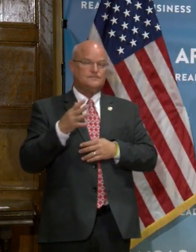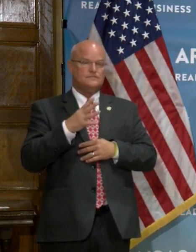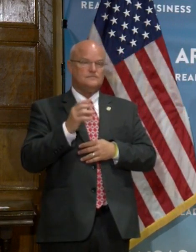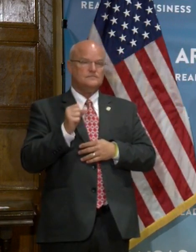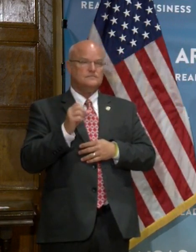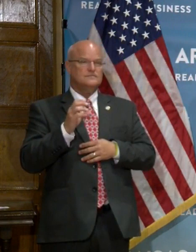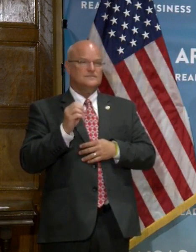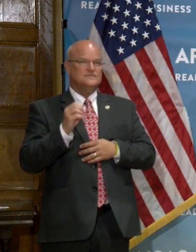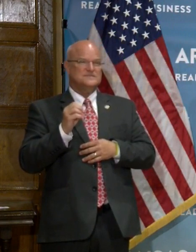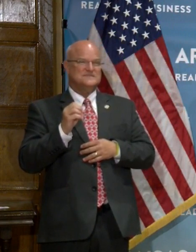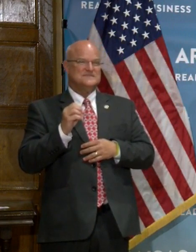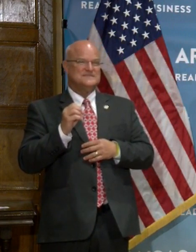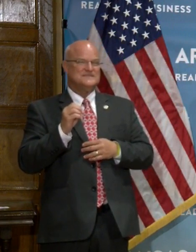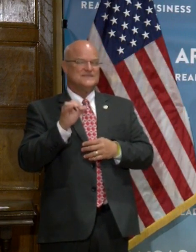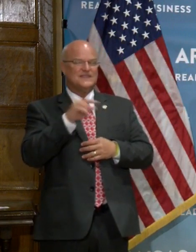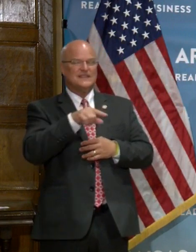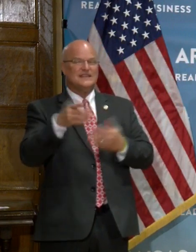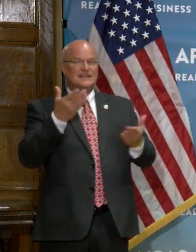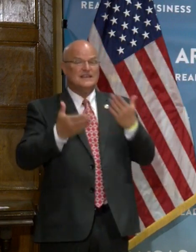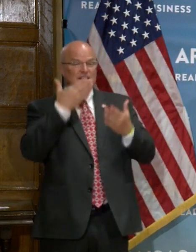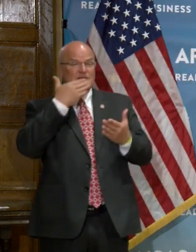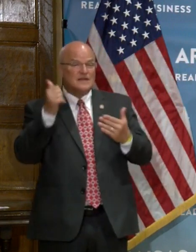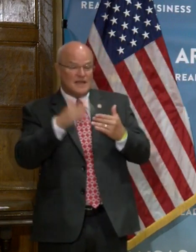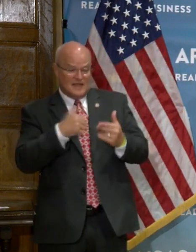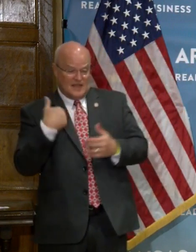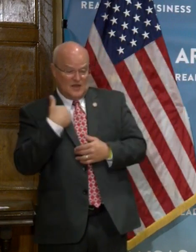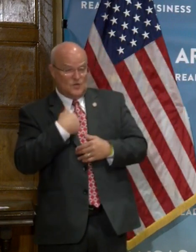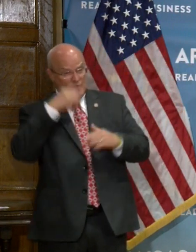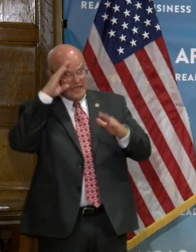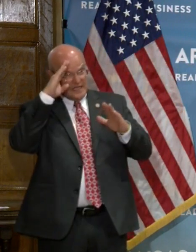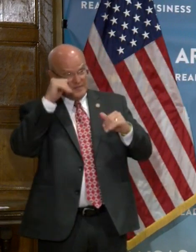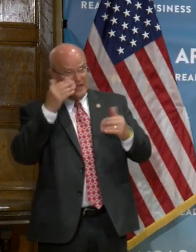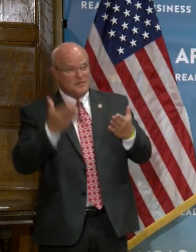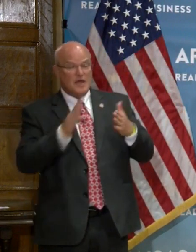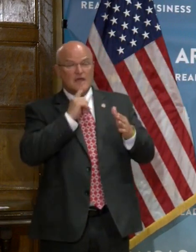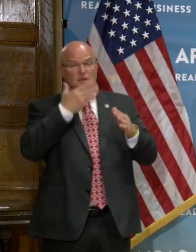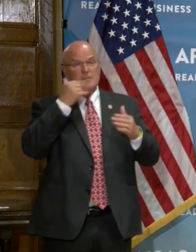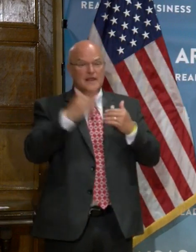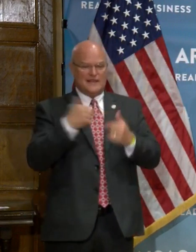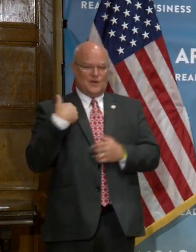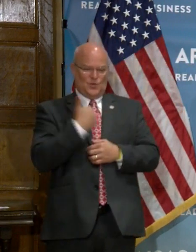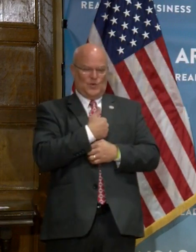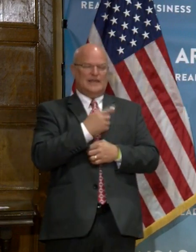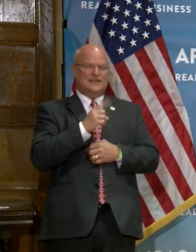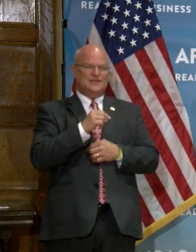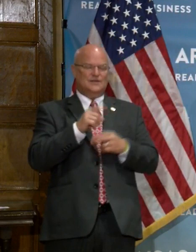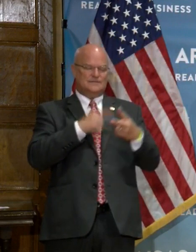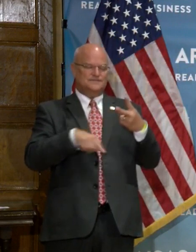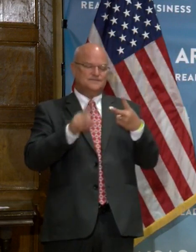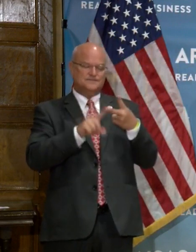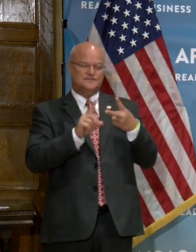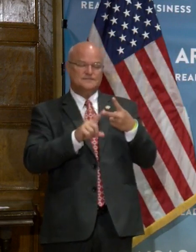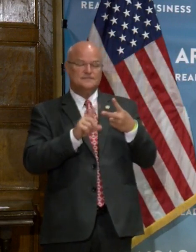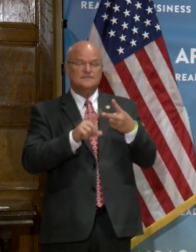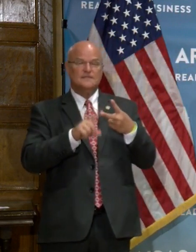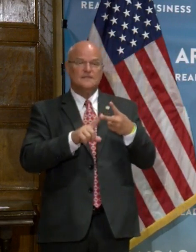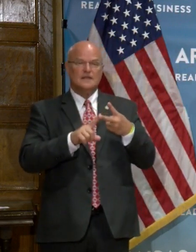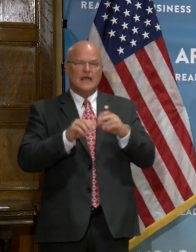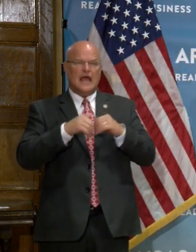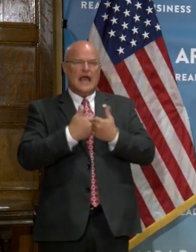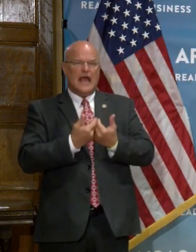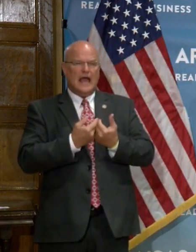And so, they may do better than we expect. They may actually do better than we do. The other aspect is